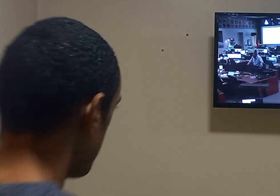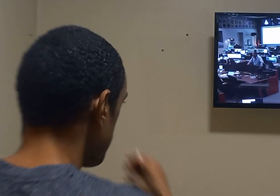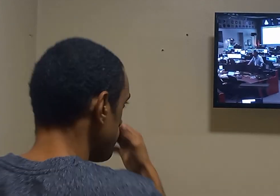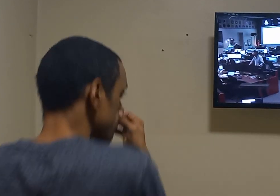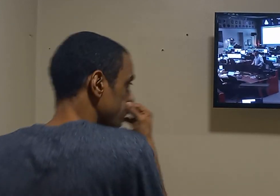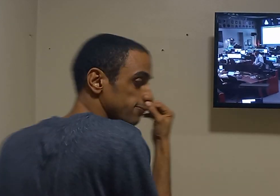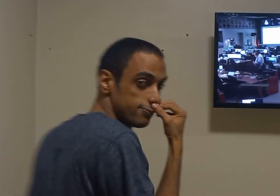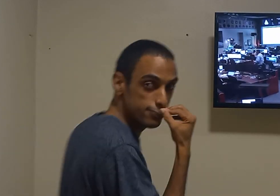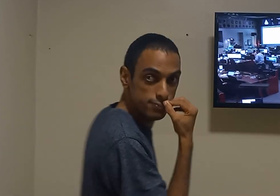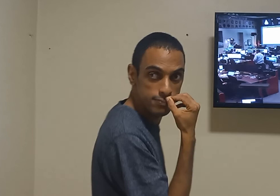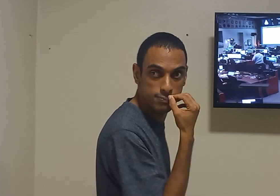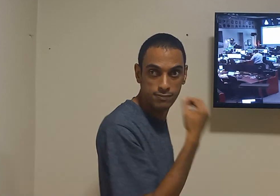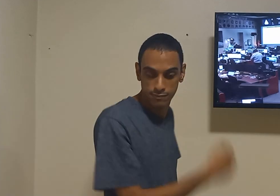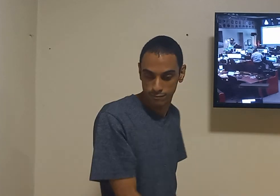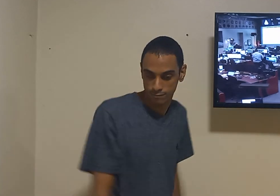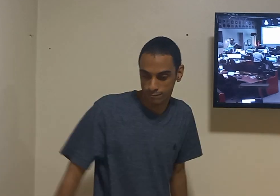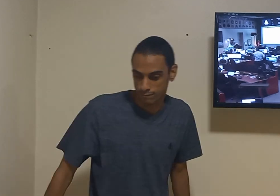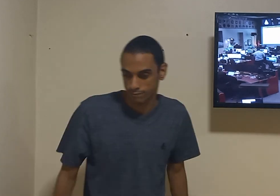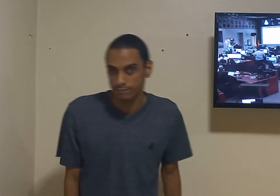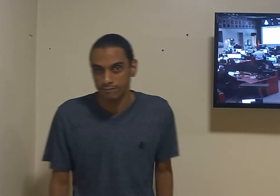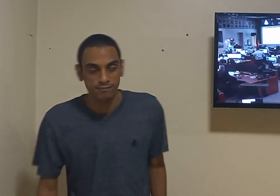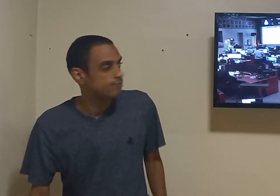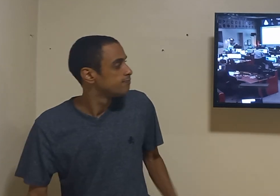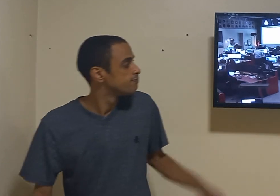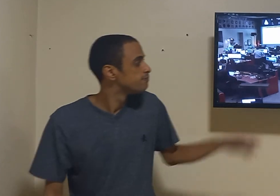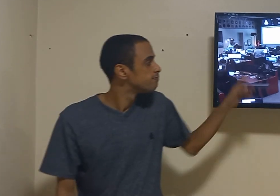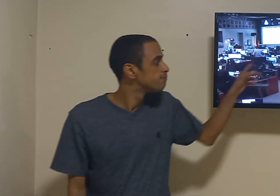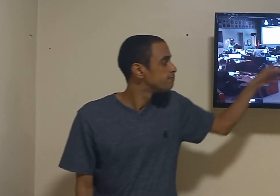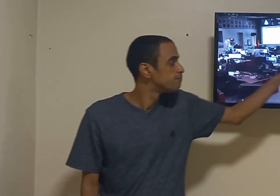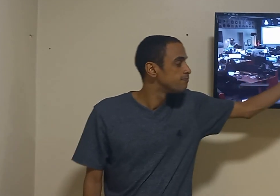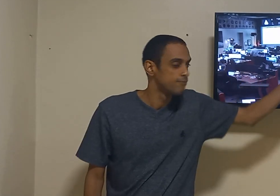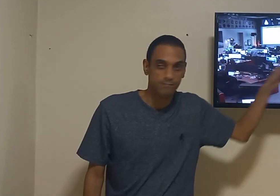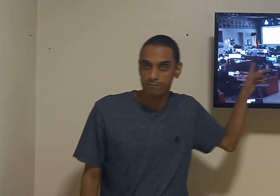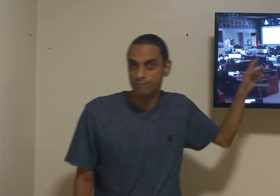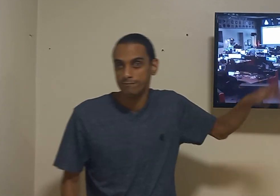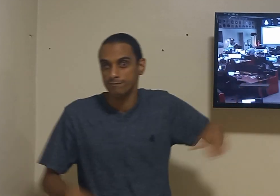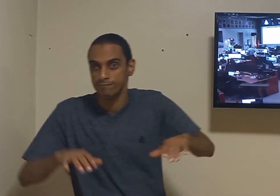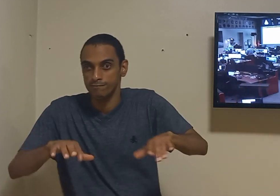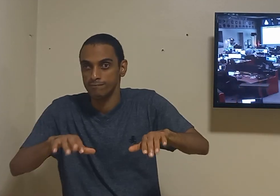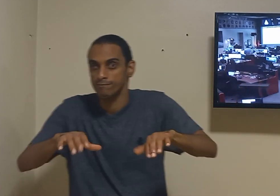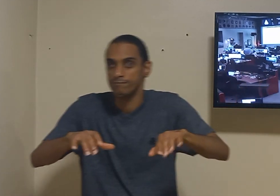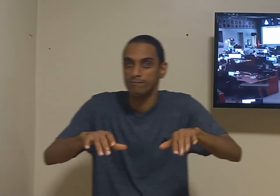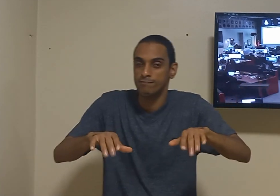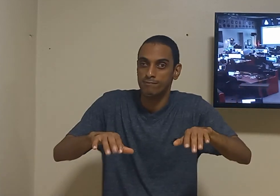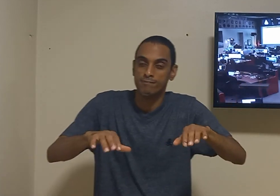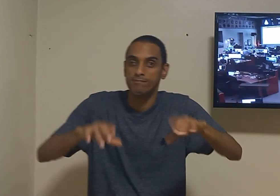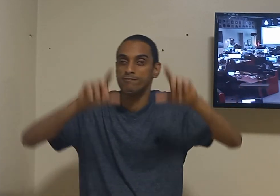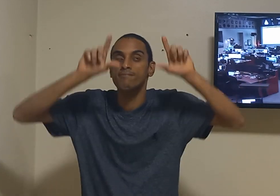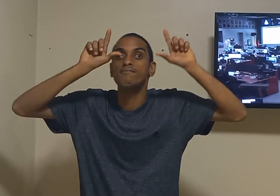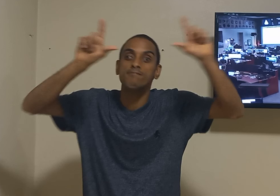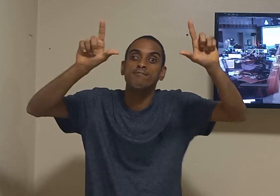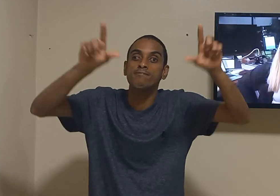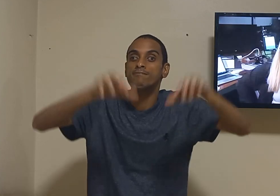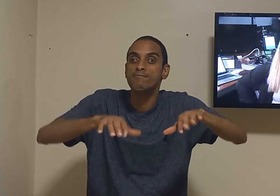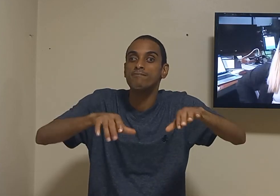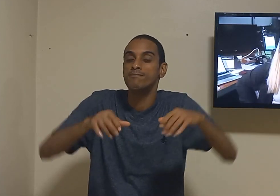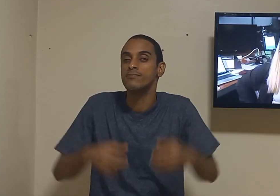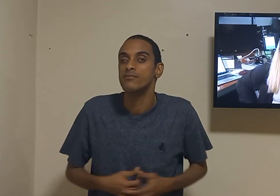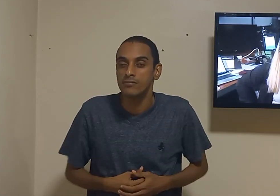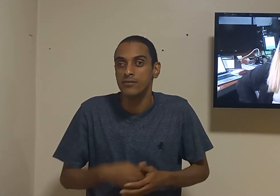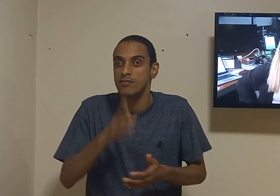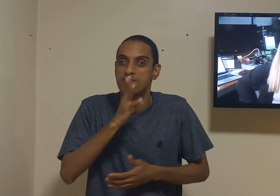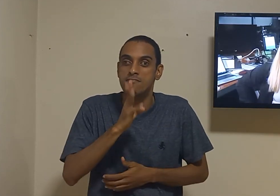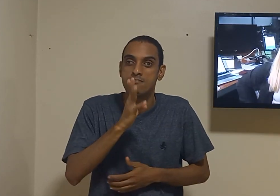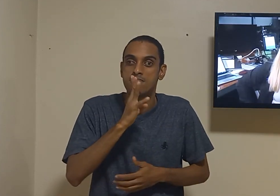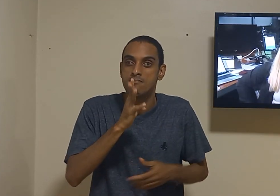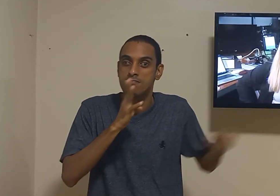And with the first live imagery views of Earth from Orion, that will wrap up our coverage for today. But we'll continue to